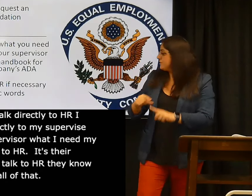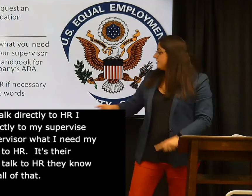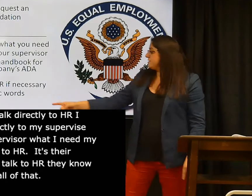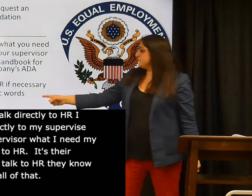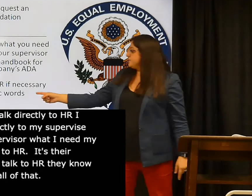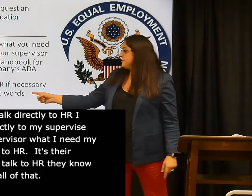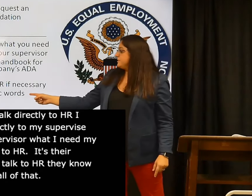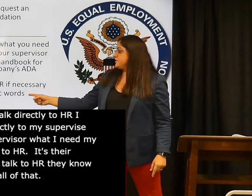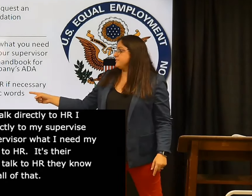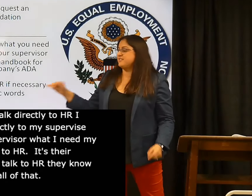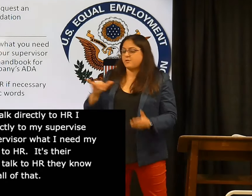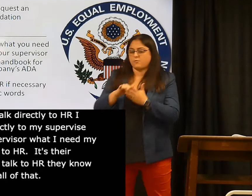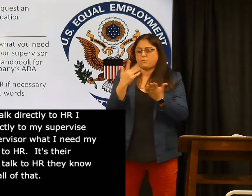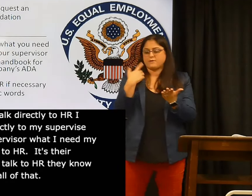So right here, no magic words.